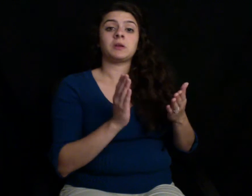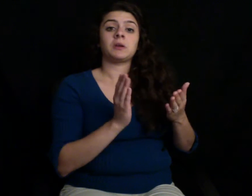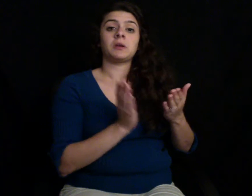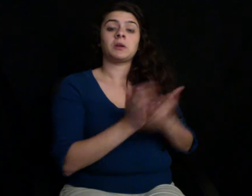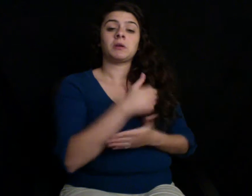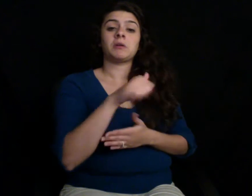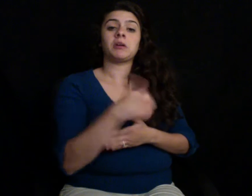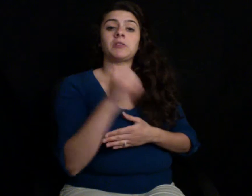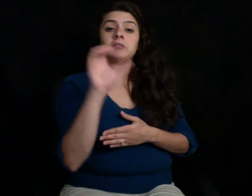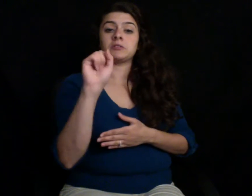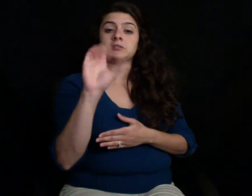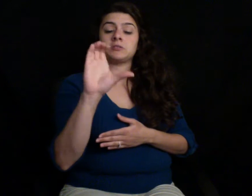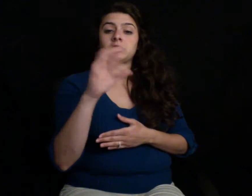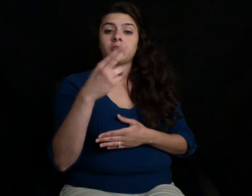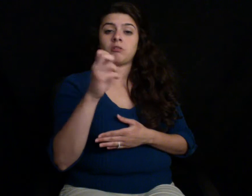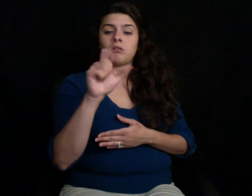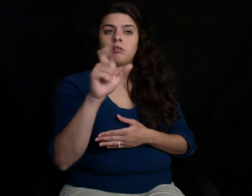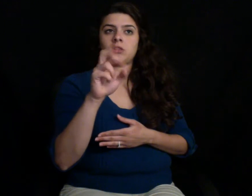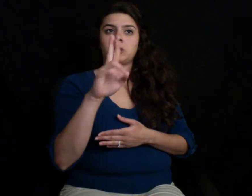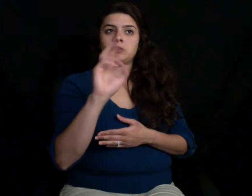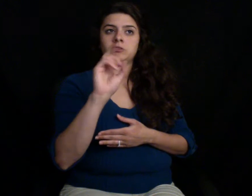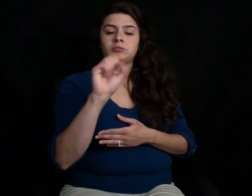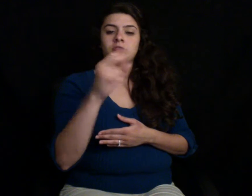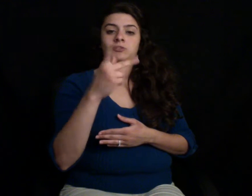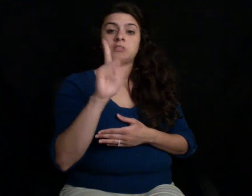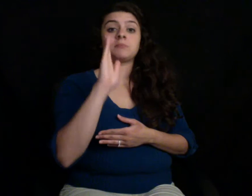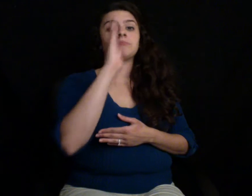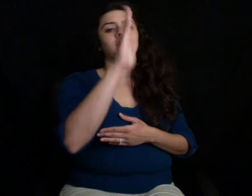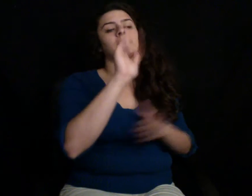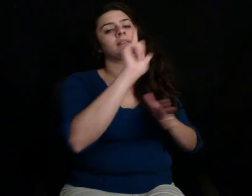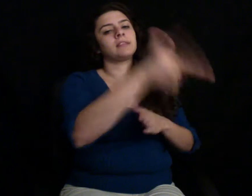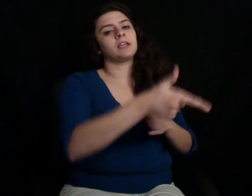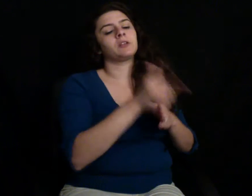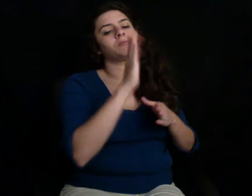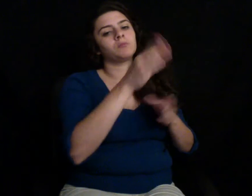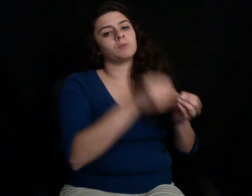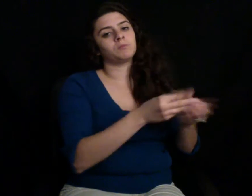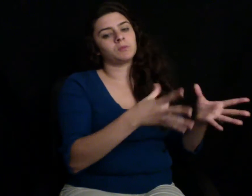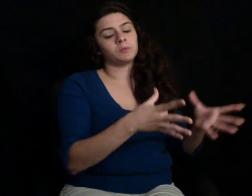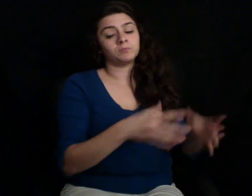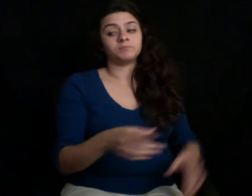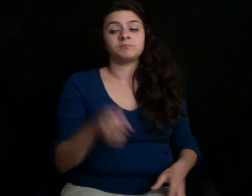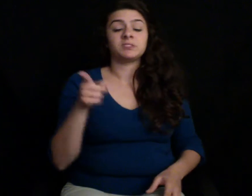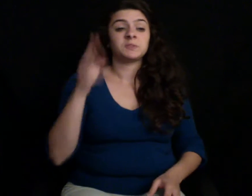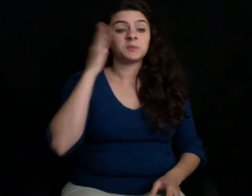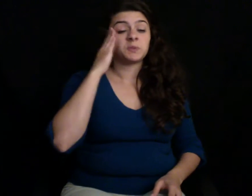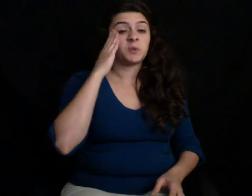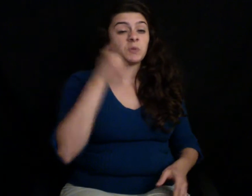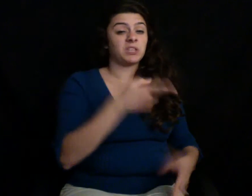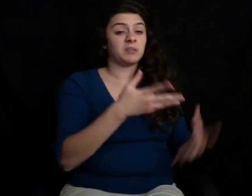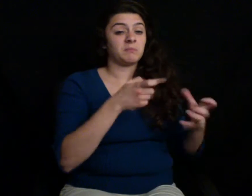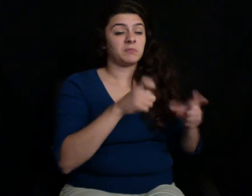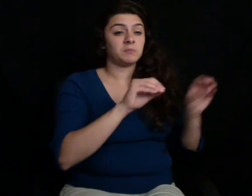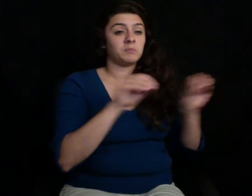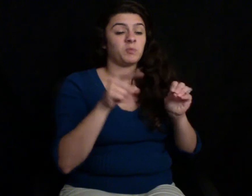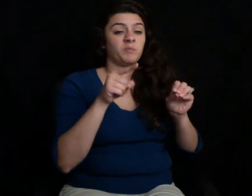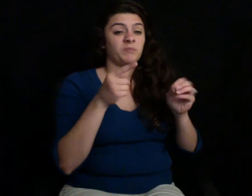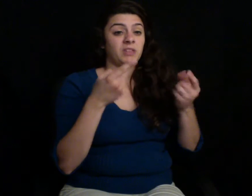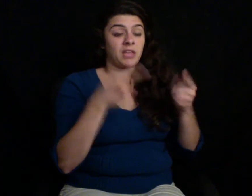through. Undeterred, he knew that he needed to get out of the projects if he ever wanted to get ahead. You're not working because it's usually minimum wage. No one wants